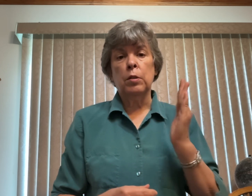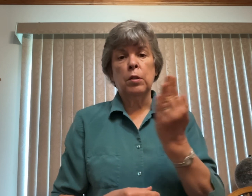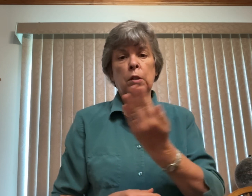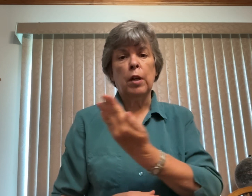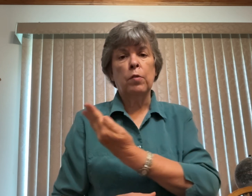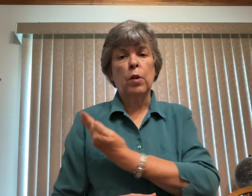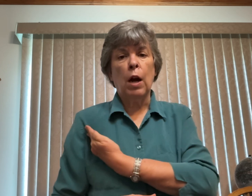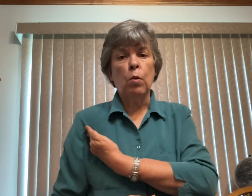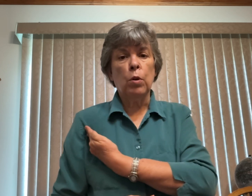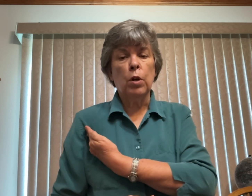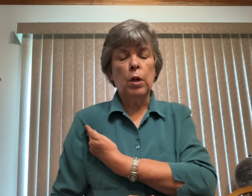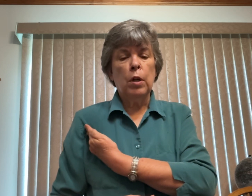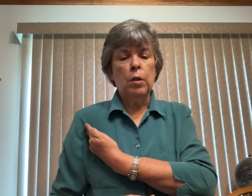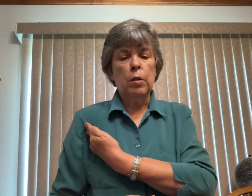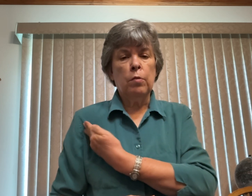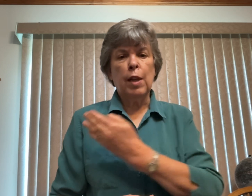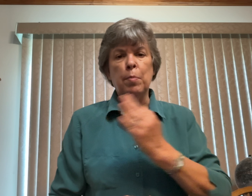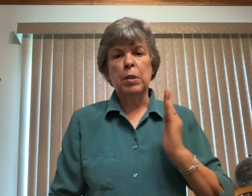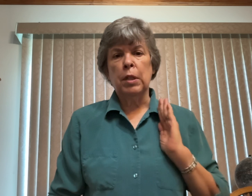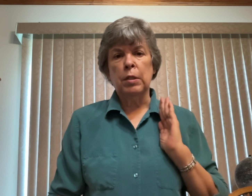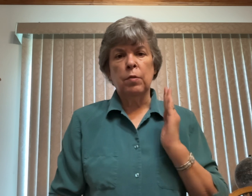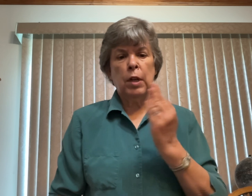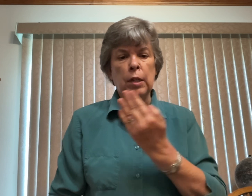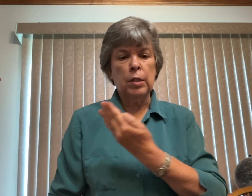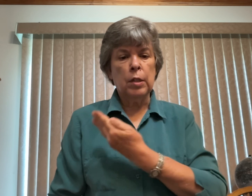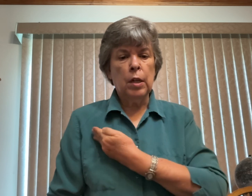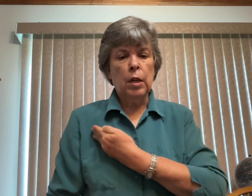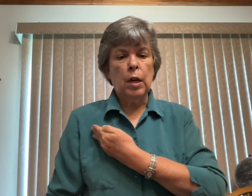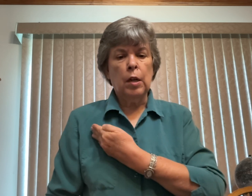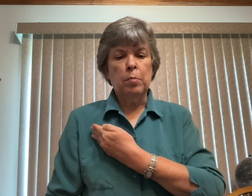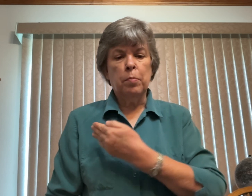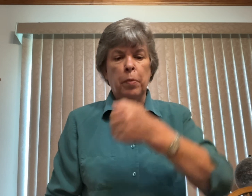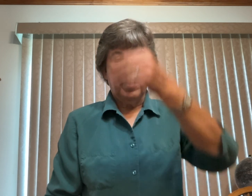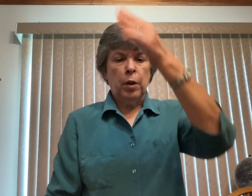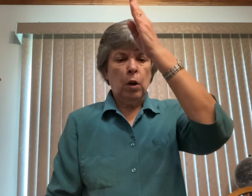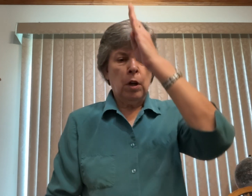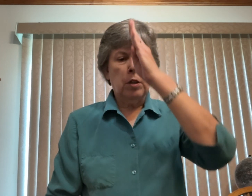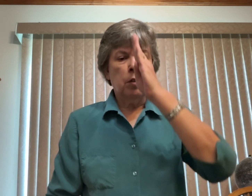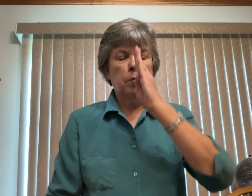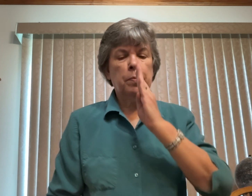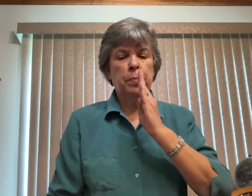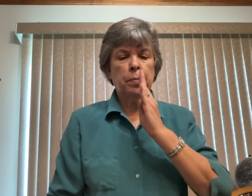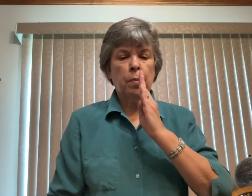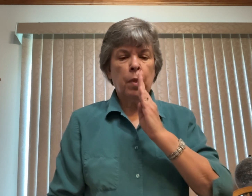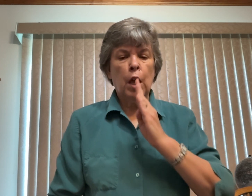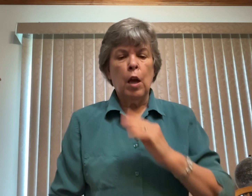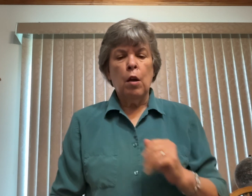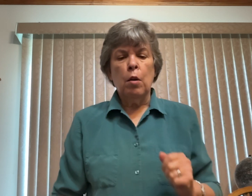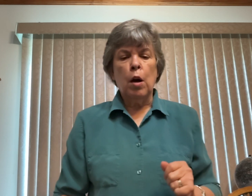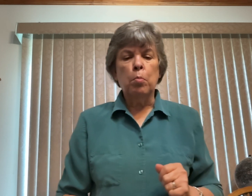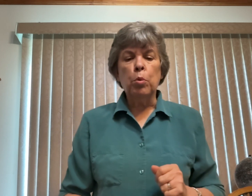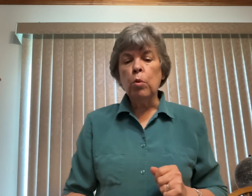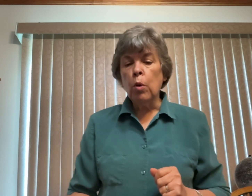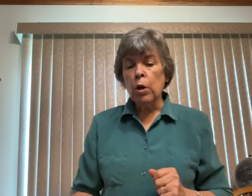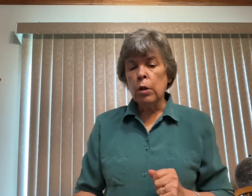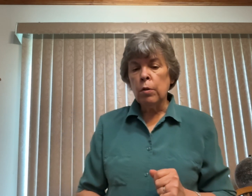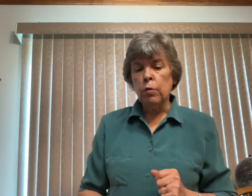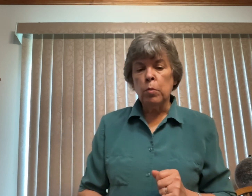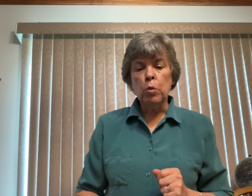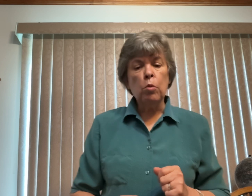the sign for our, the flat possessive hand, God. A bulwark, for bulwark